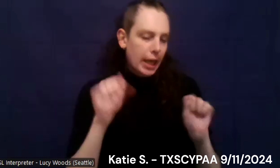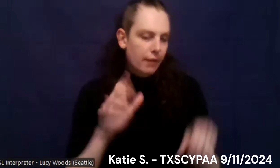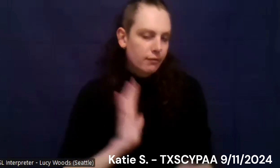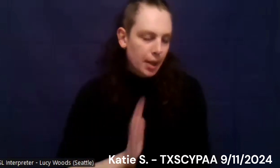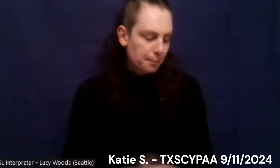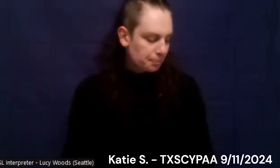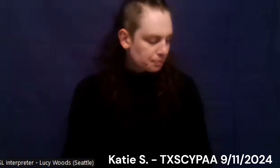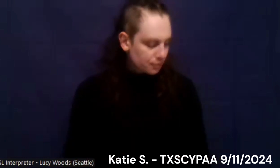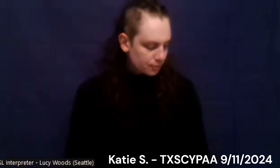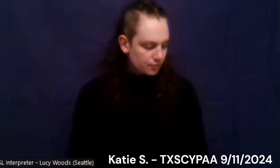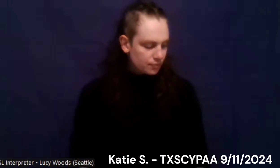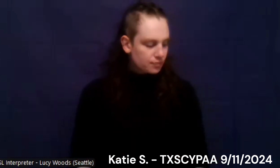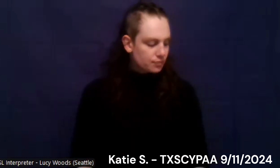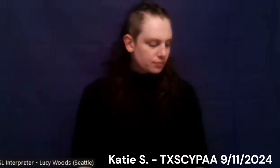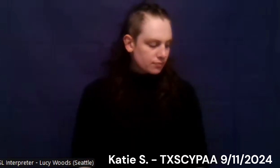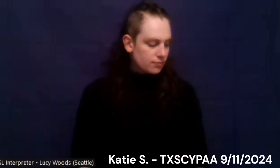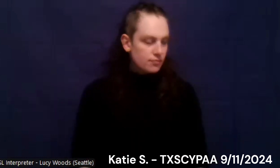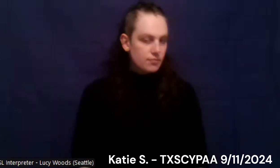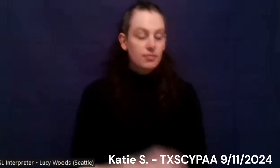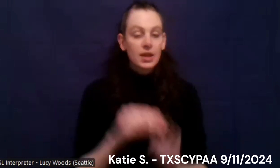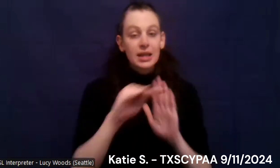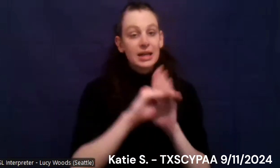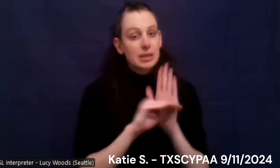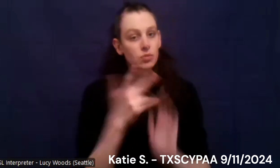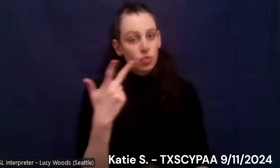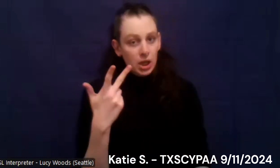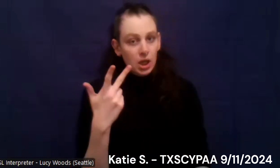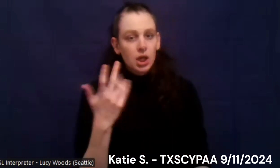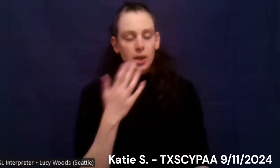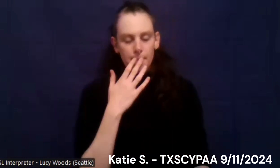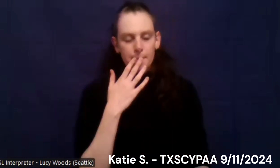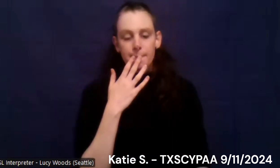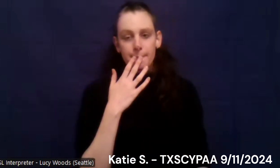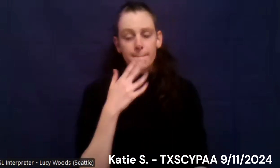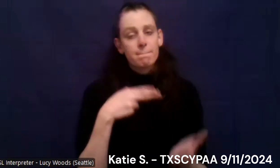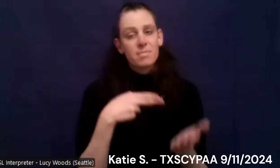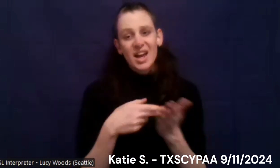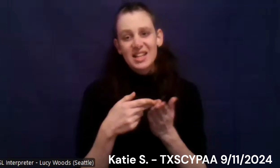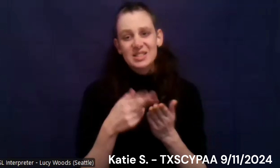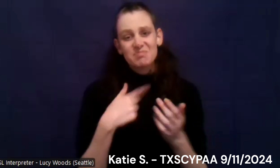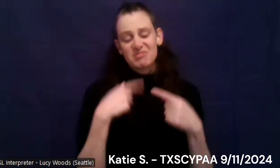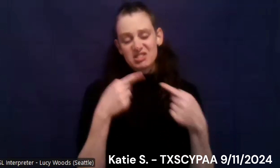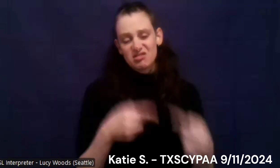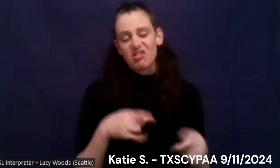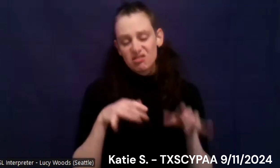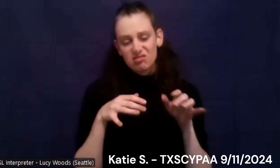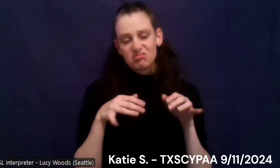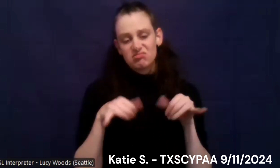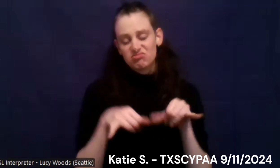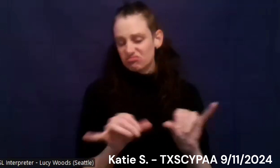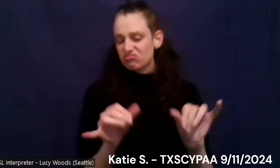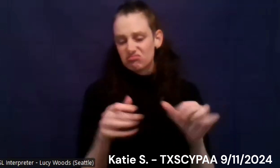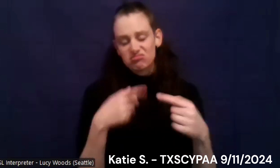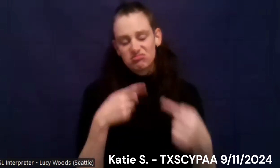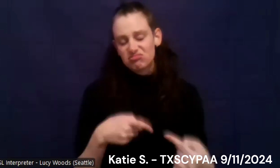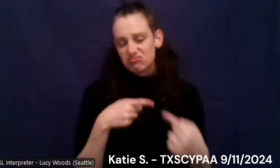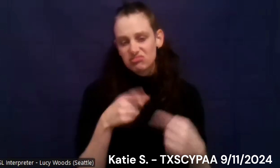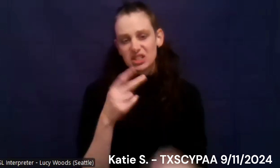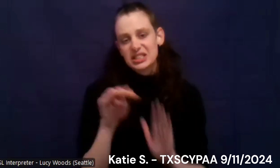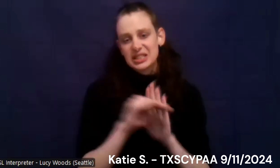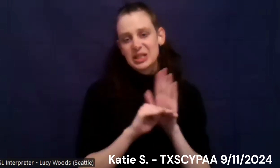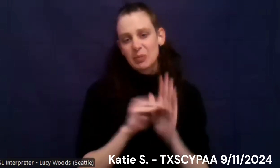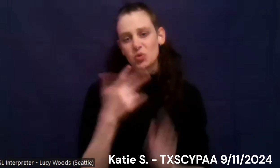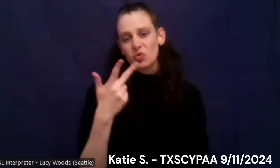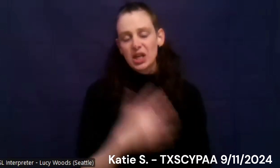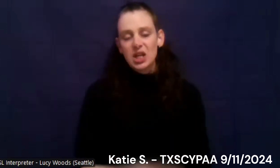then to step three, right? And I'll be honest, I still struggle with step three because of the fact that like I